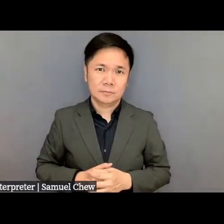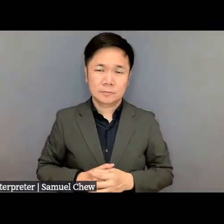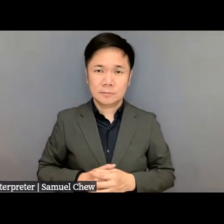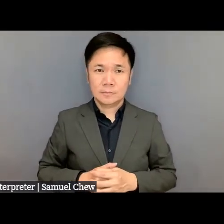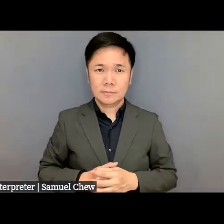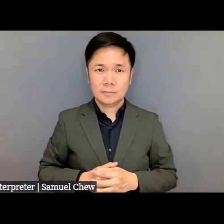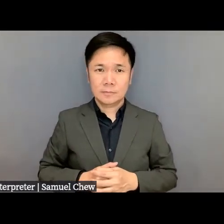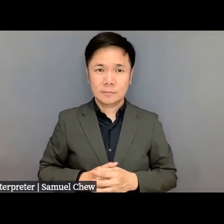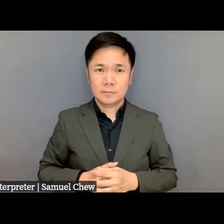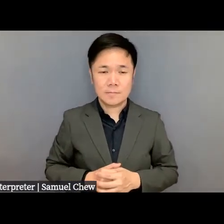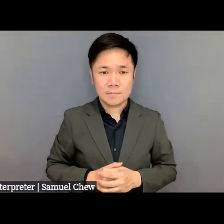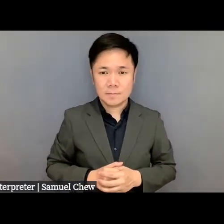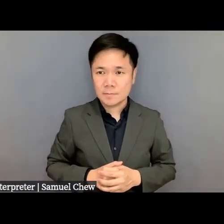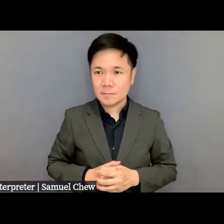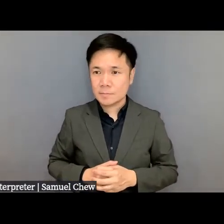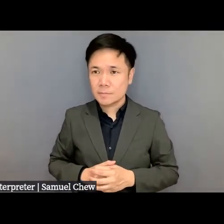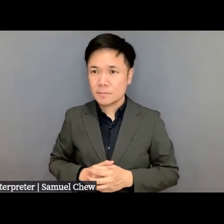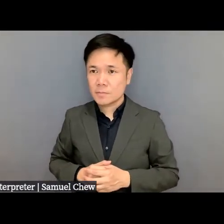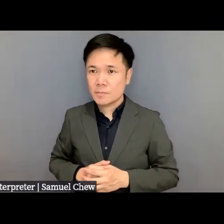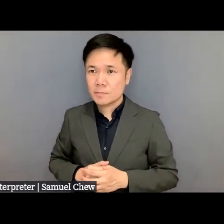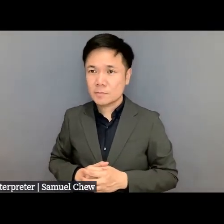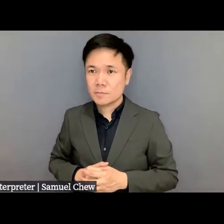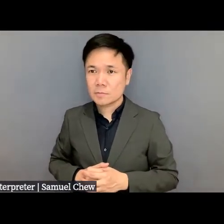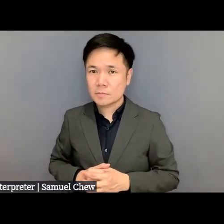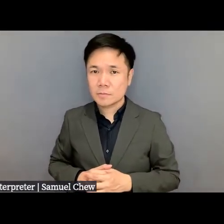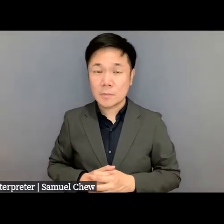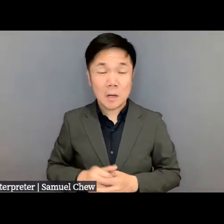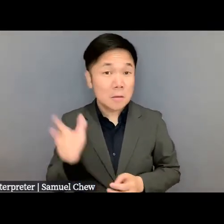the are you hearing me?